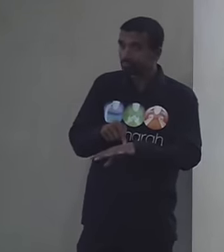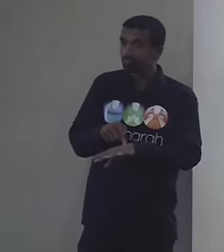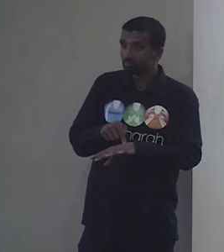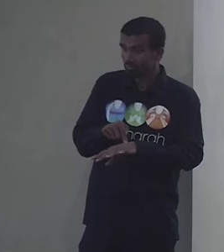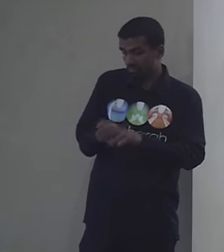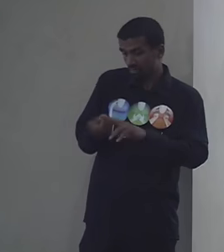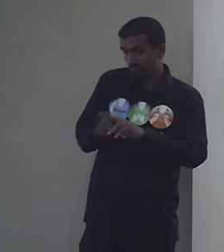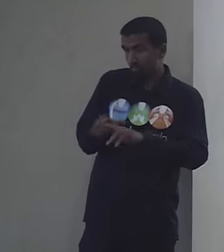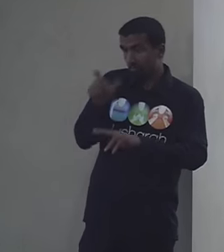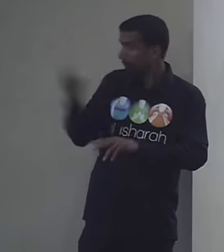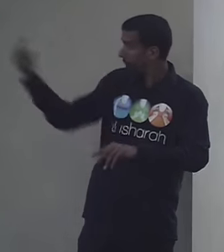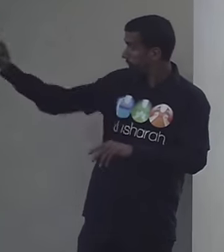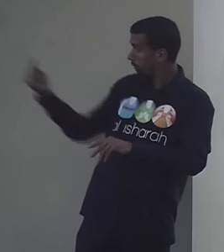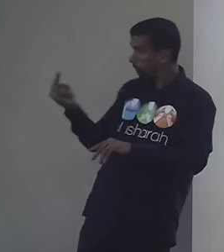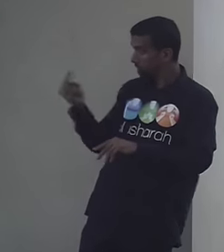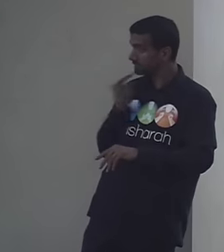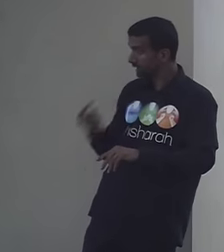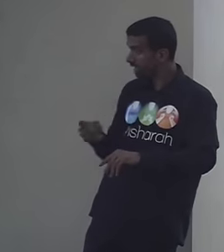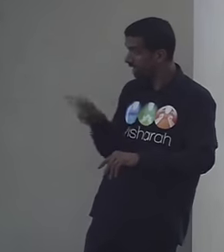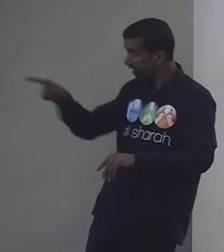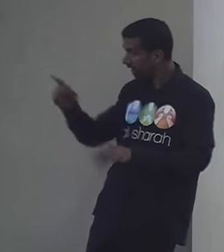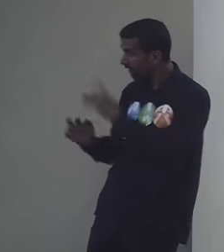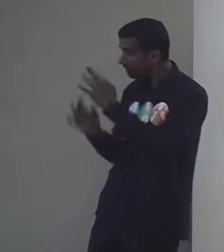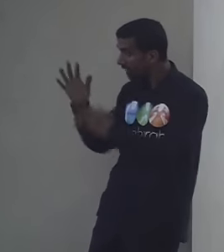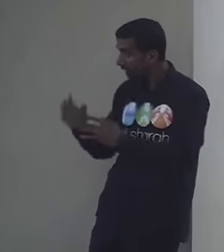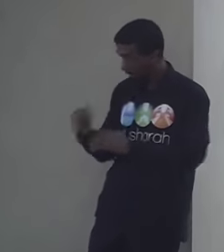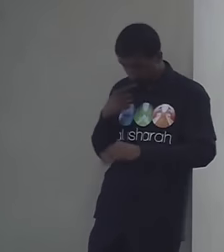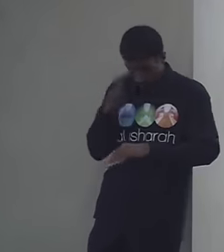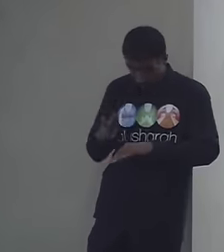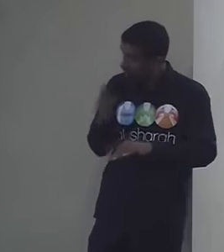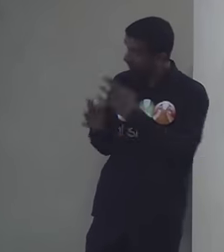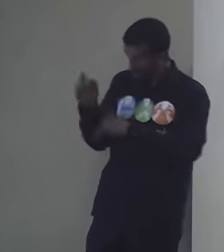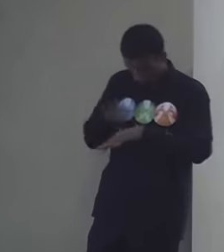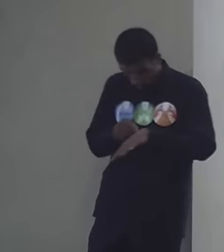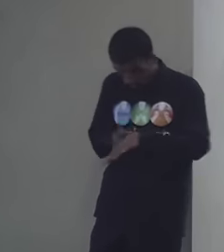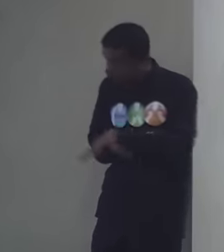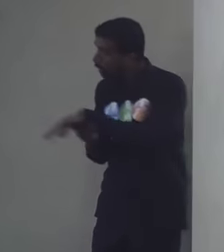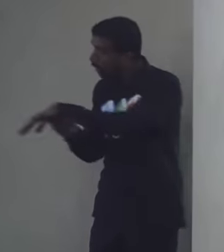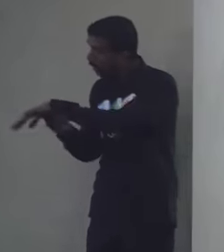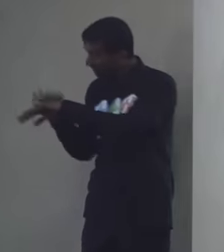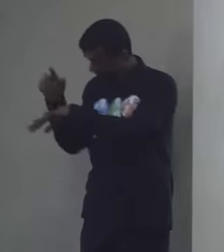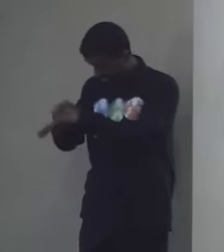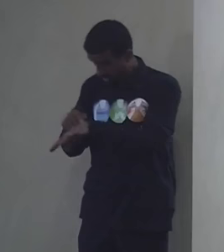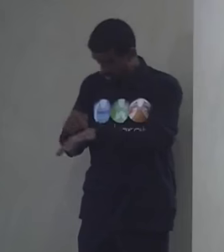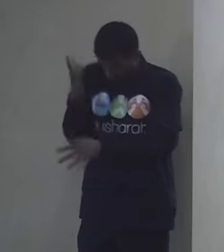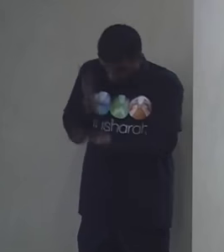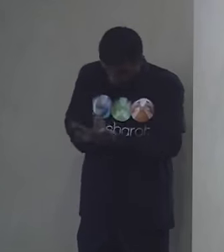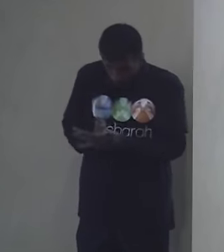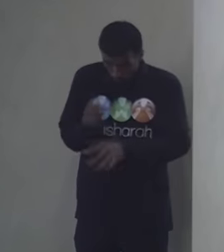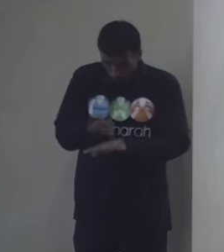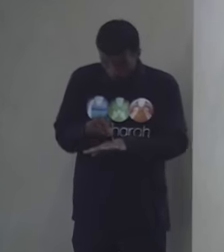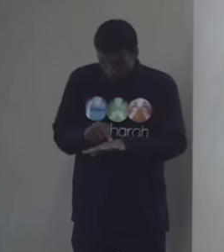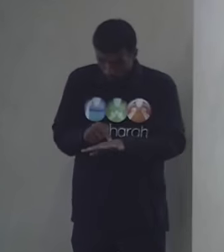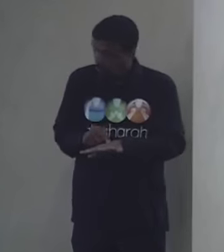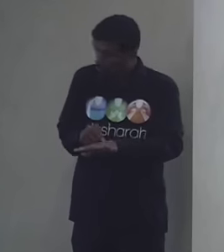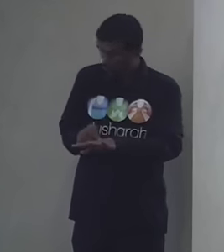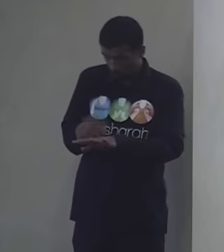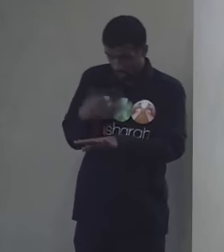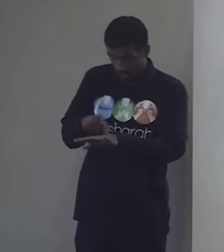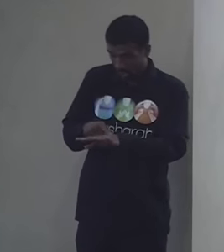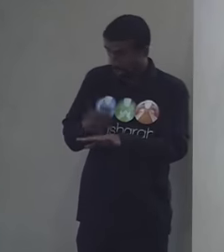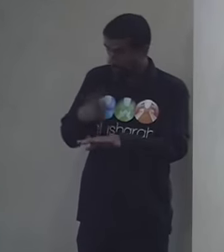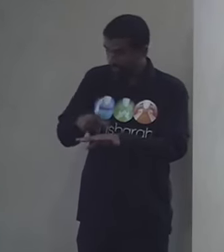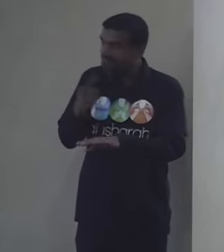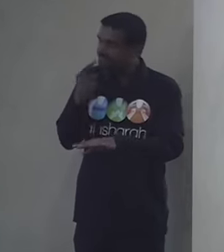says, fire? What fire? Look at my hand, bro. The fire is for real. I tasted